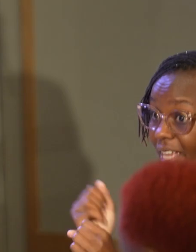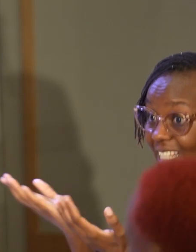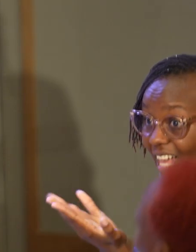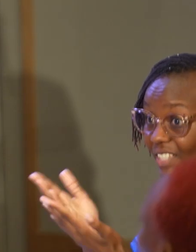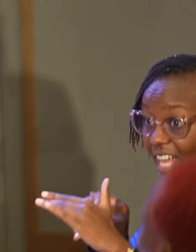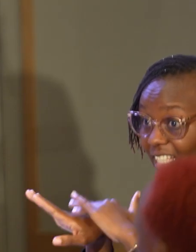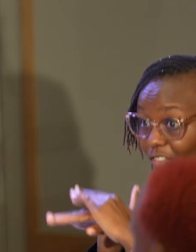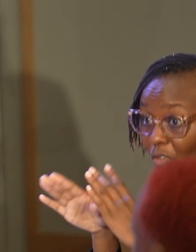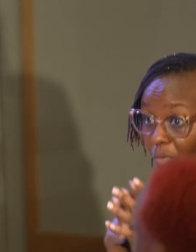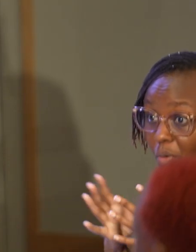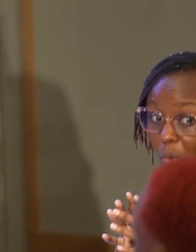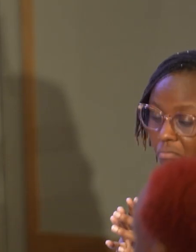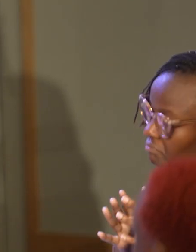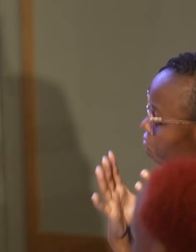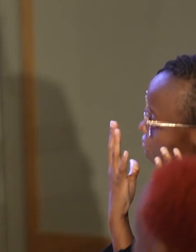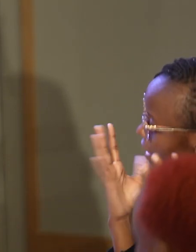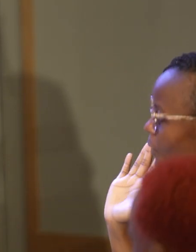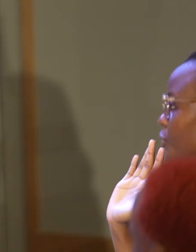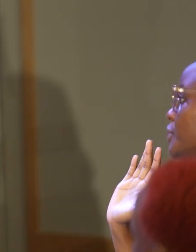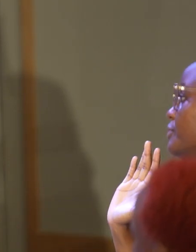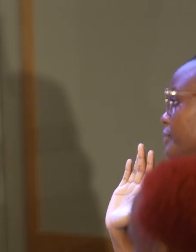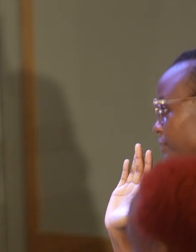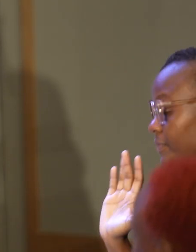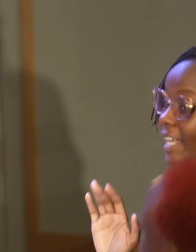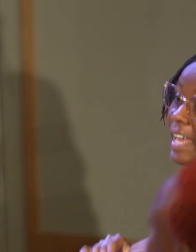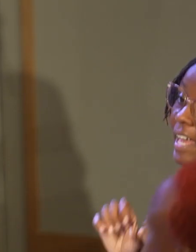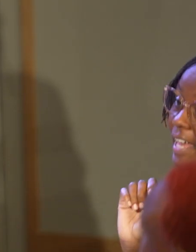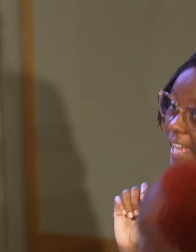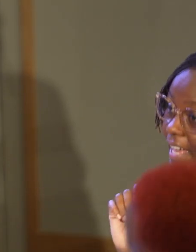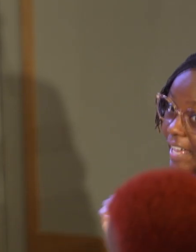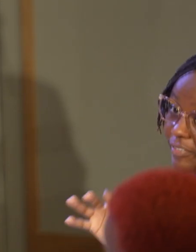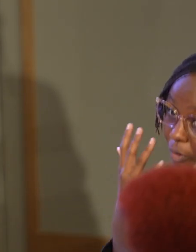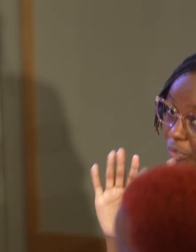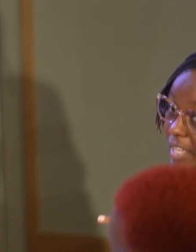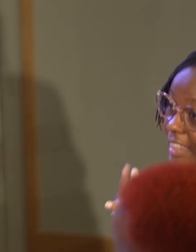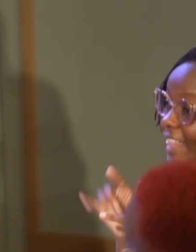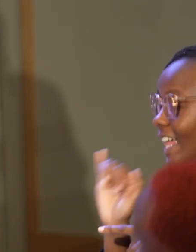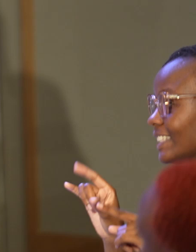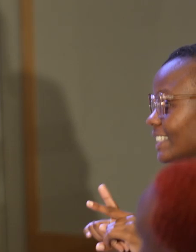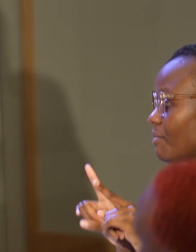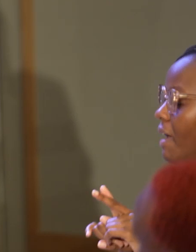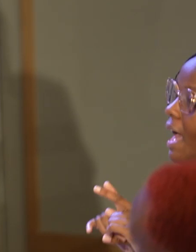those who cannot do them conventionally is considered as an extra cost.